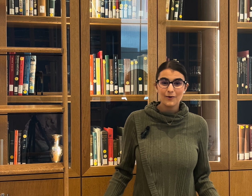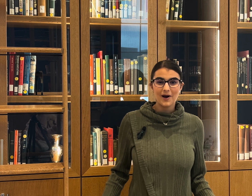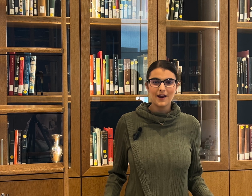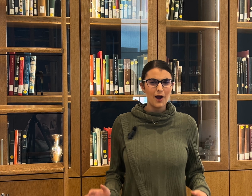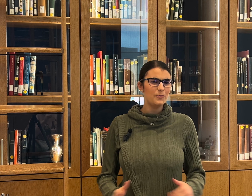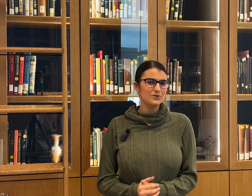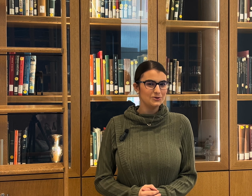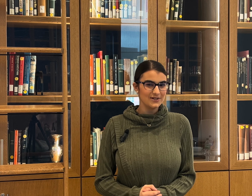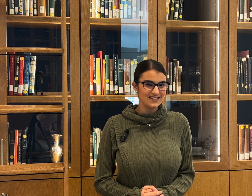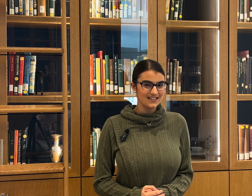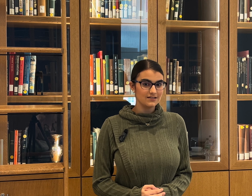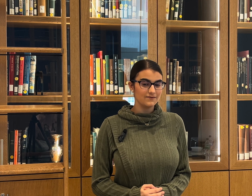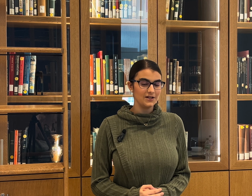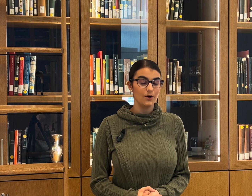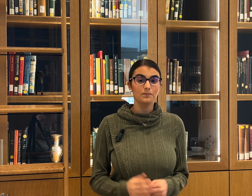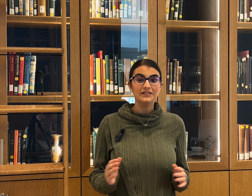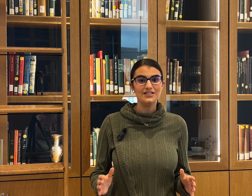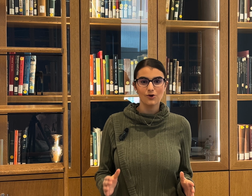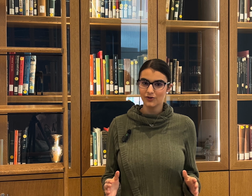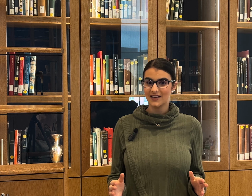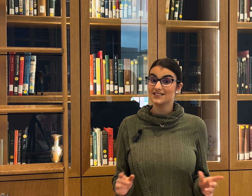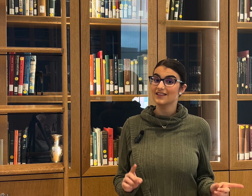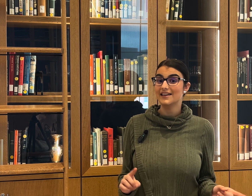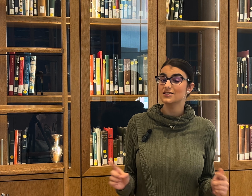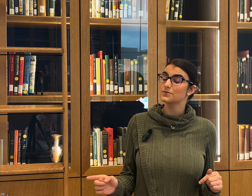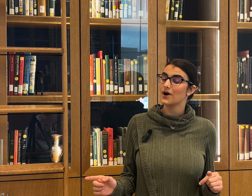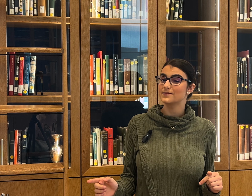everyone, I hope you enjoyed today's video. Please don't forget to like and subscribe to the